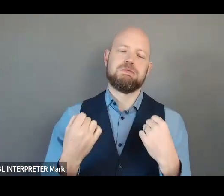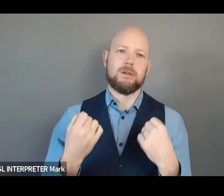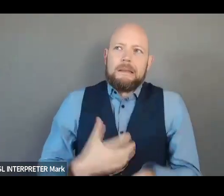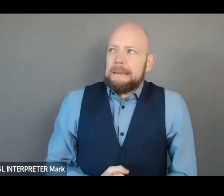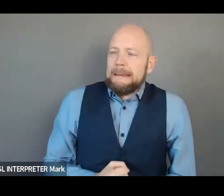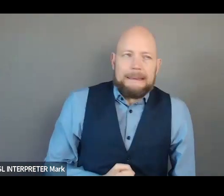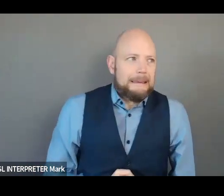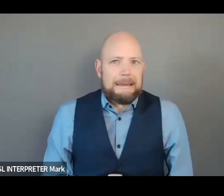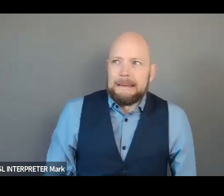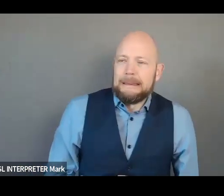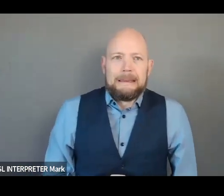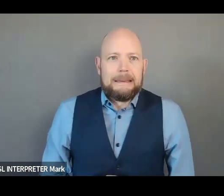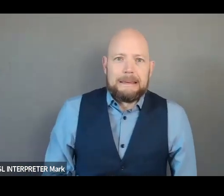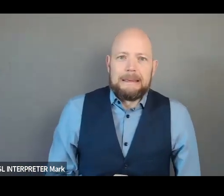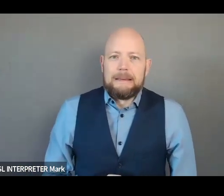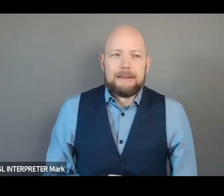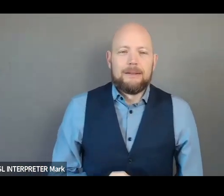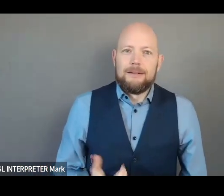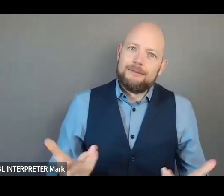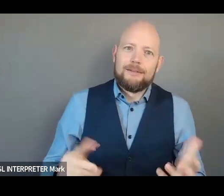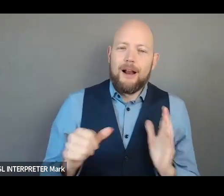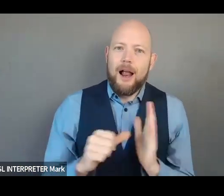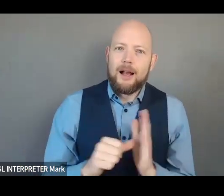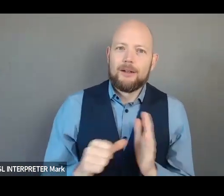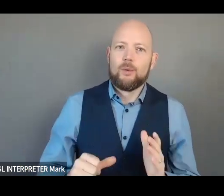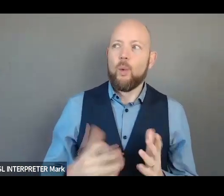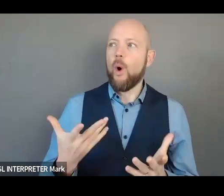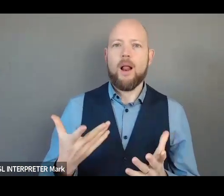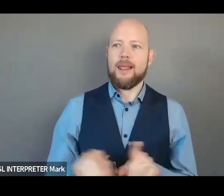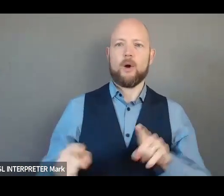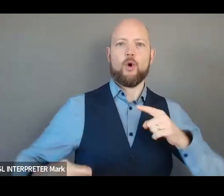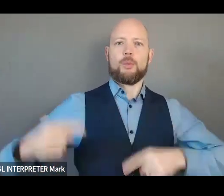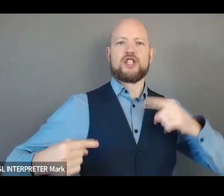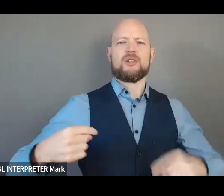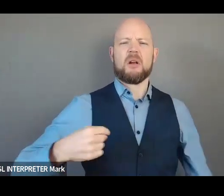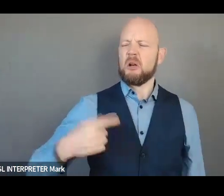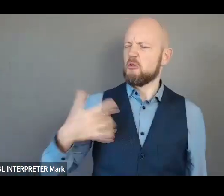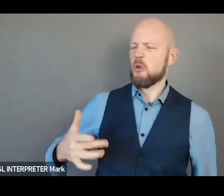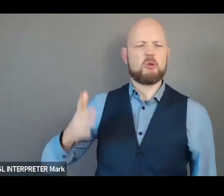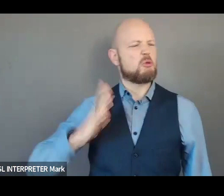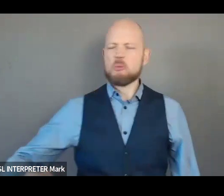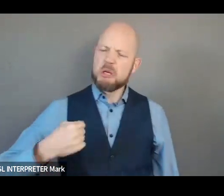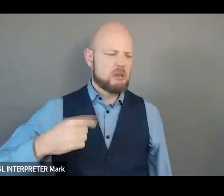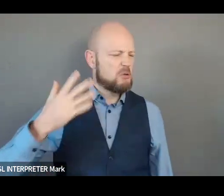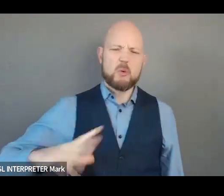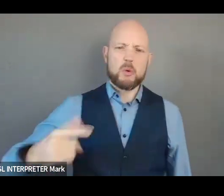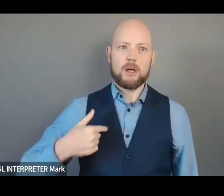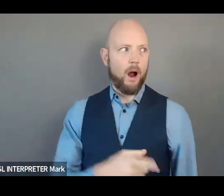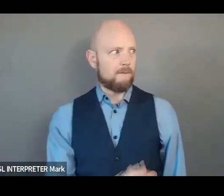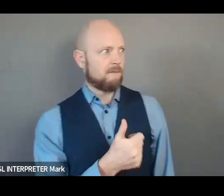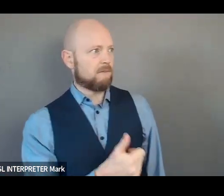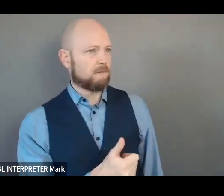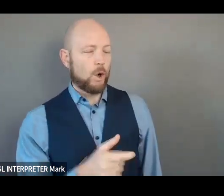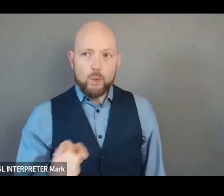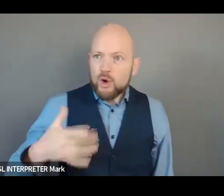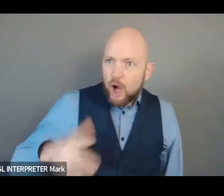Or another thing that I've heard is like a kind of competition for how long can you go without going to the toilet, which is not that. We've also been told that another